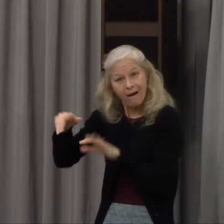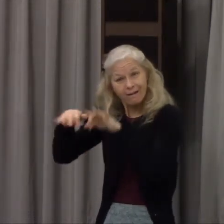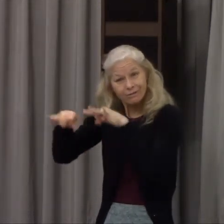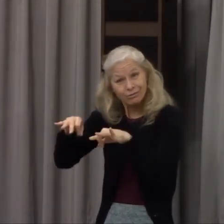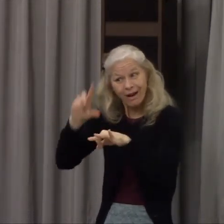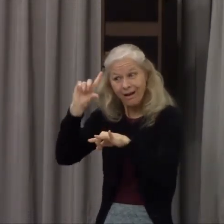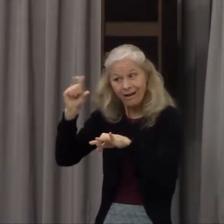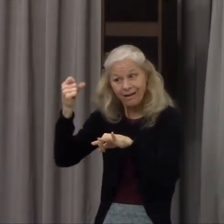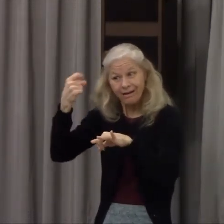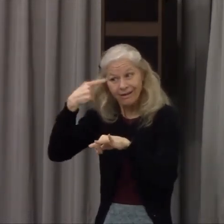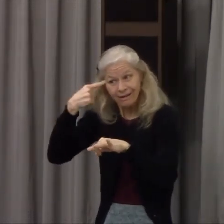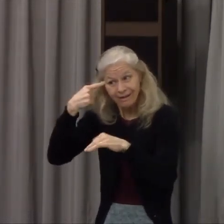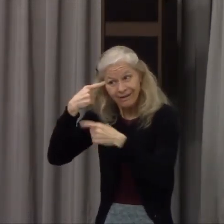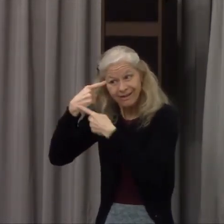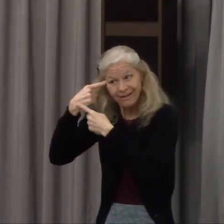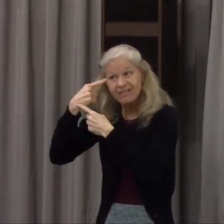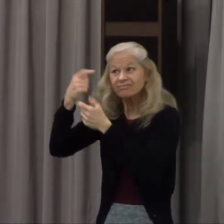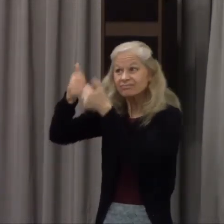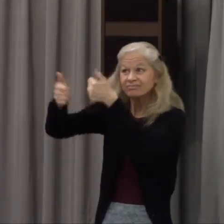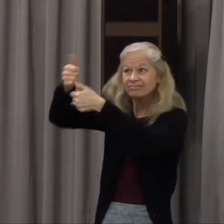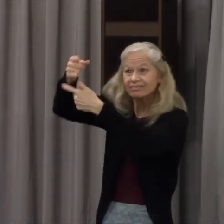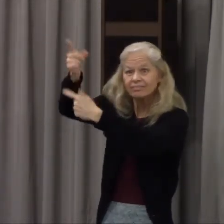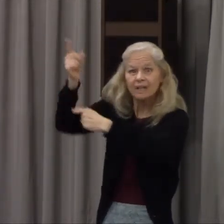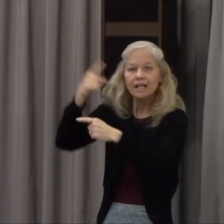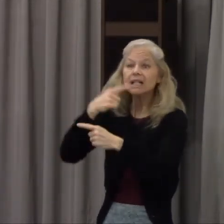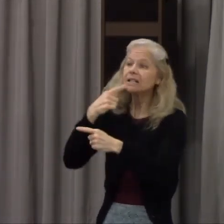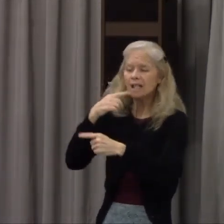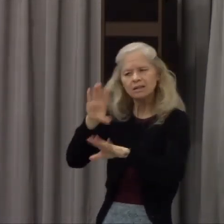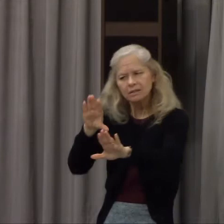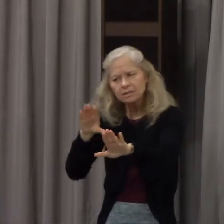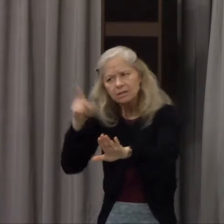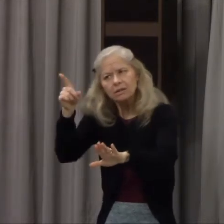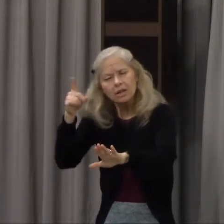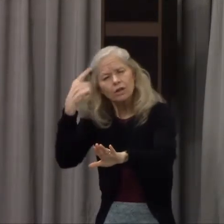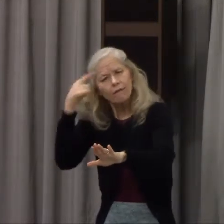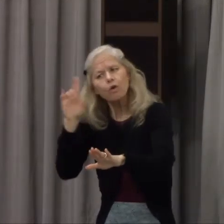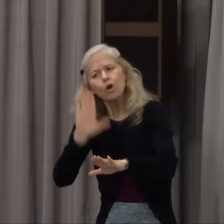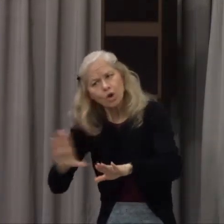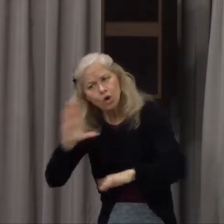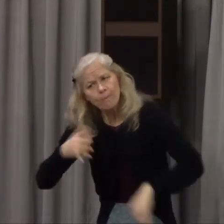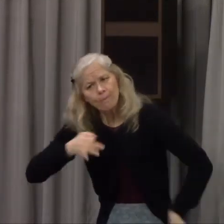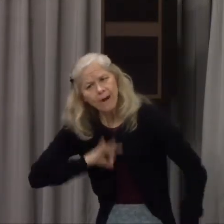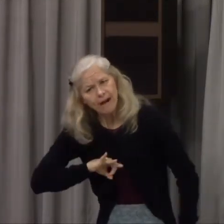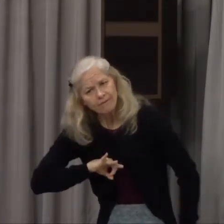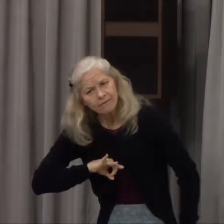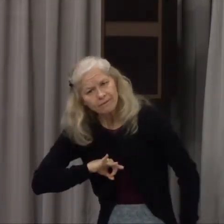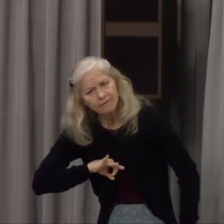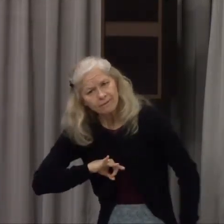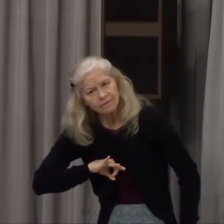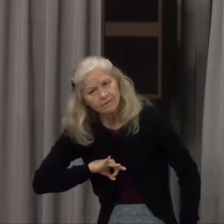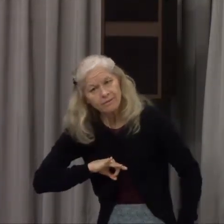what? Be afraid. And here it is. For he what? Beareth the sword, there it is again, in